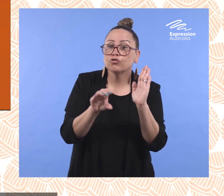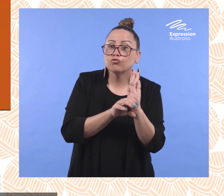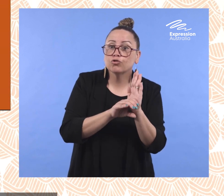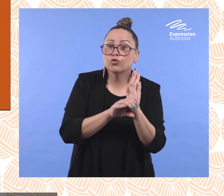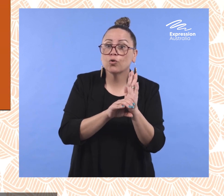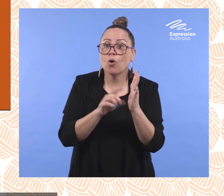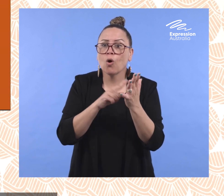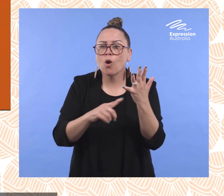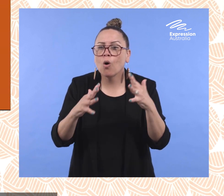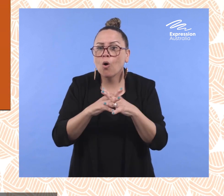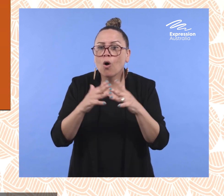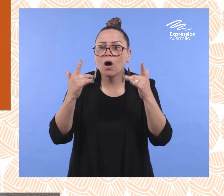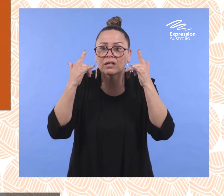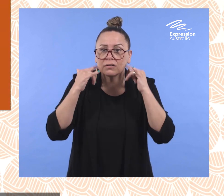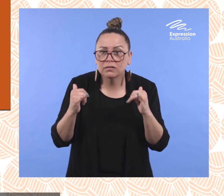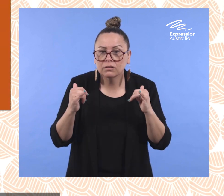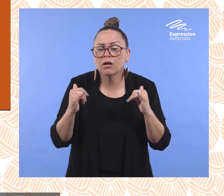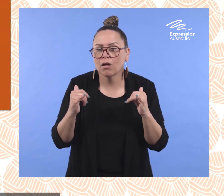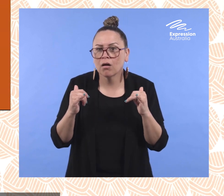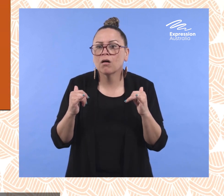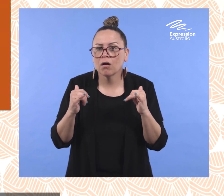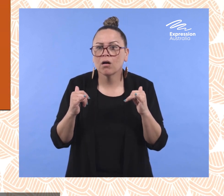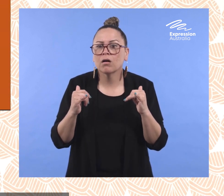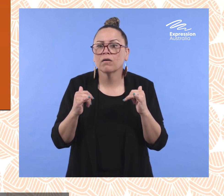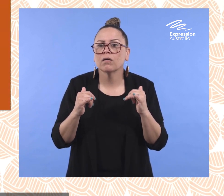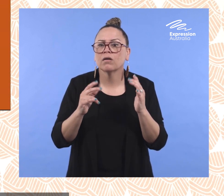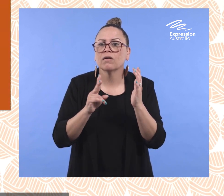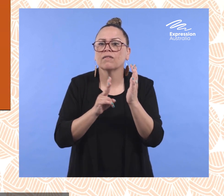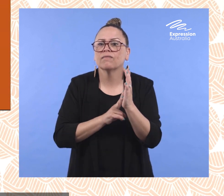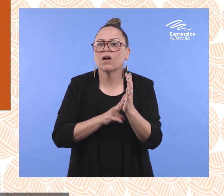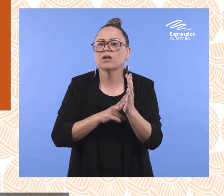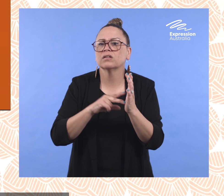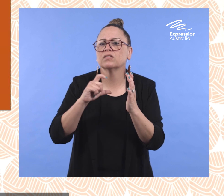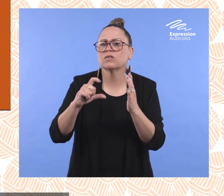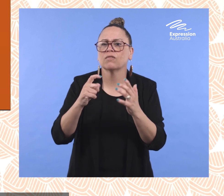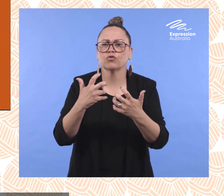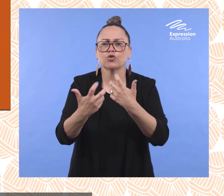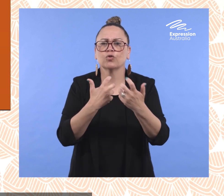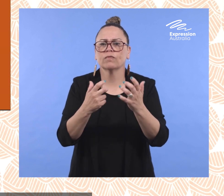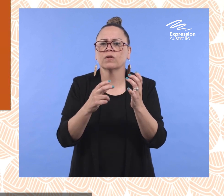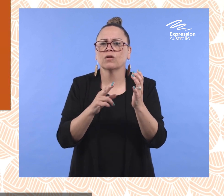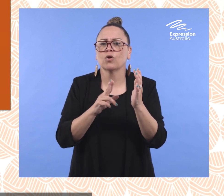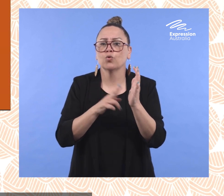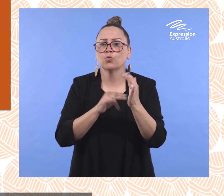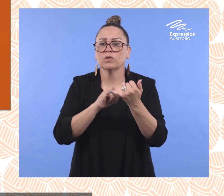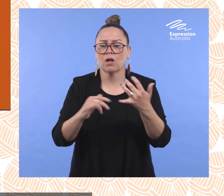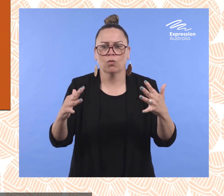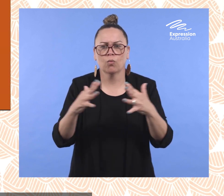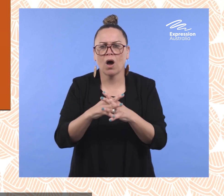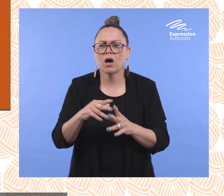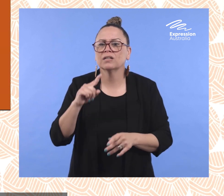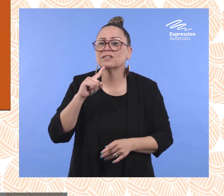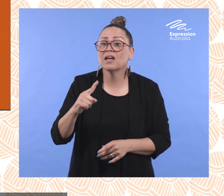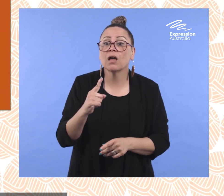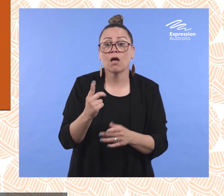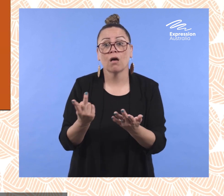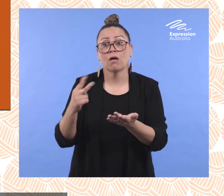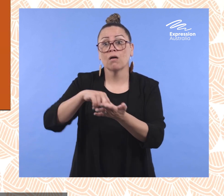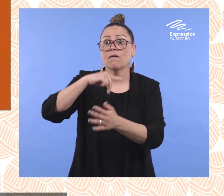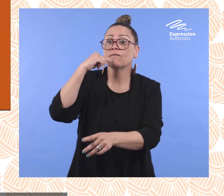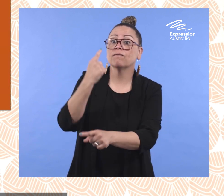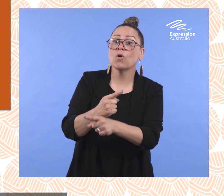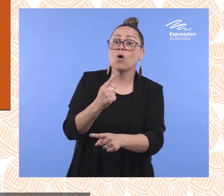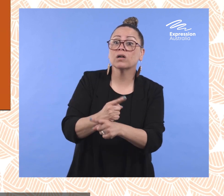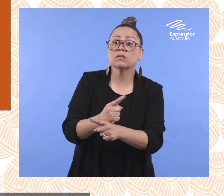And a constitutional law expert and Deputy Vice-Chancellor of the University of New South Wales, George Williams, says the